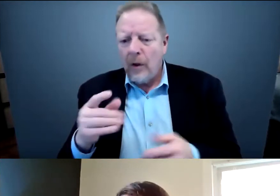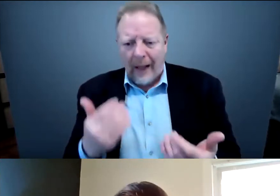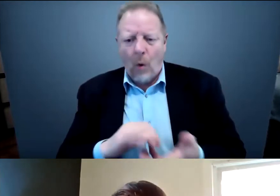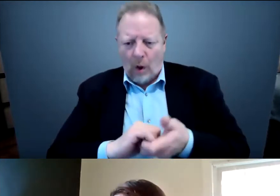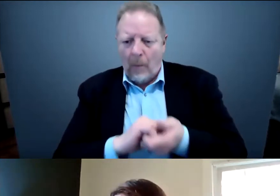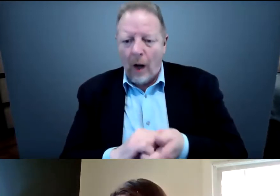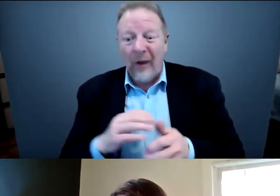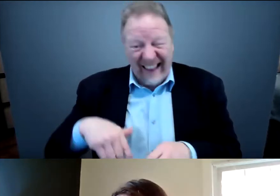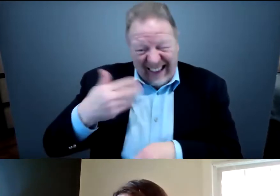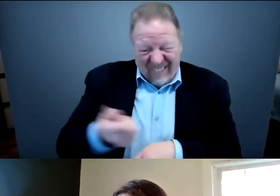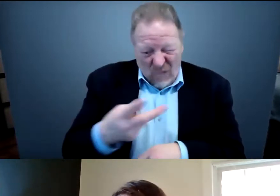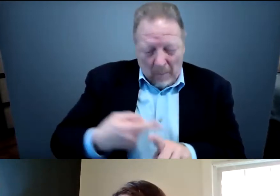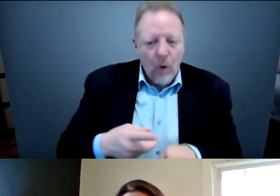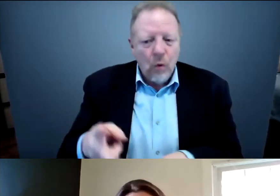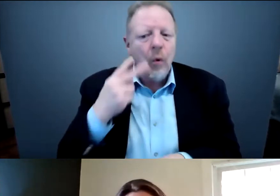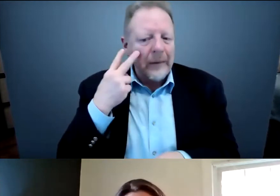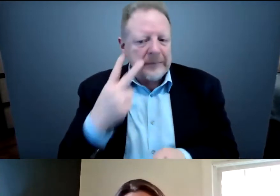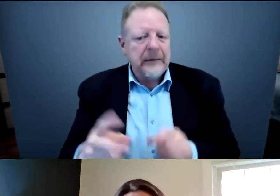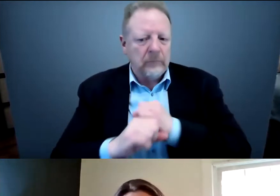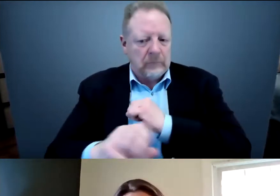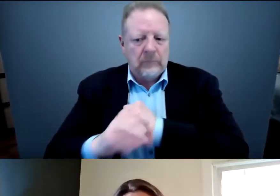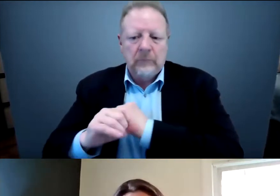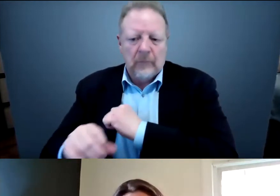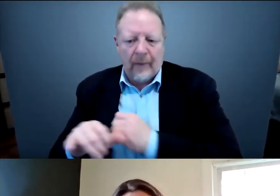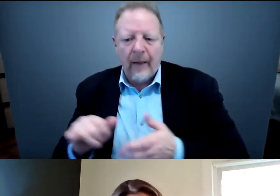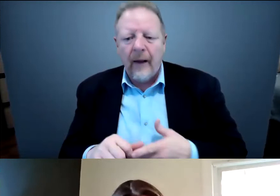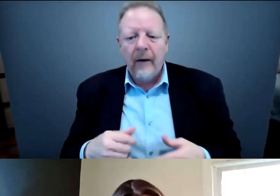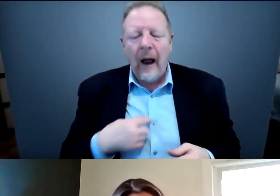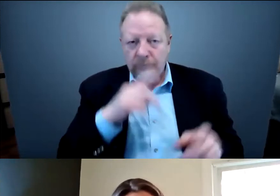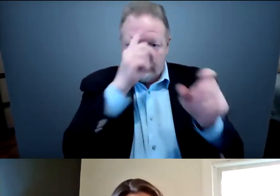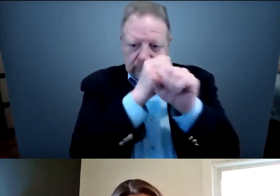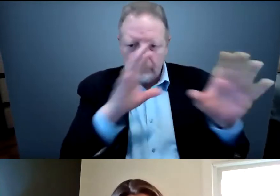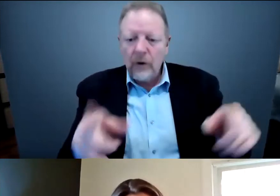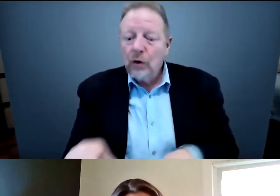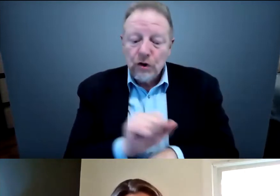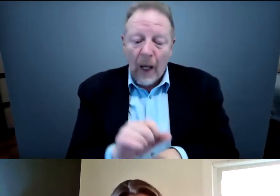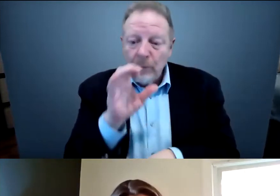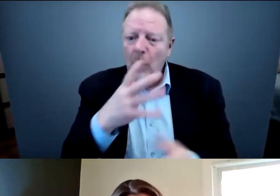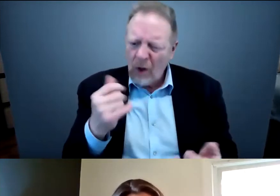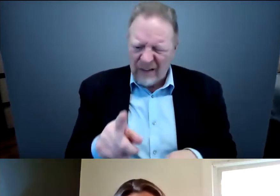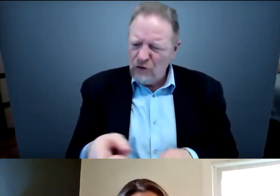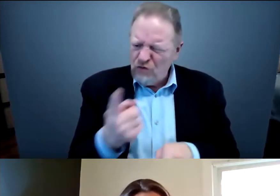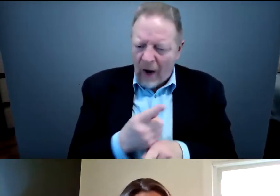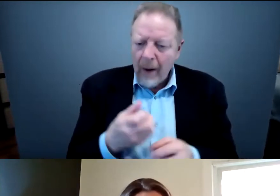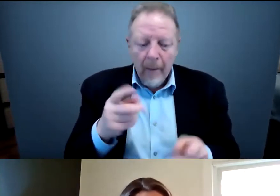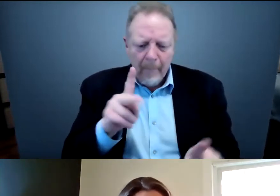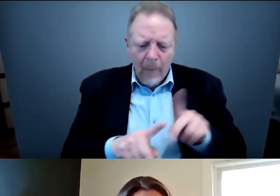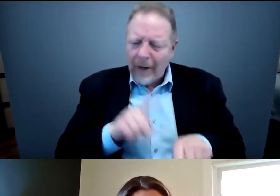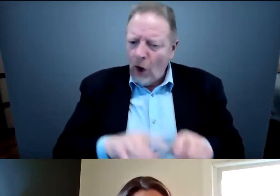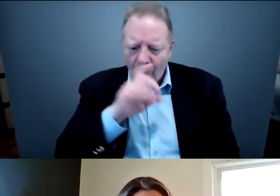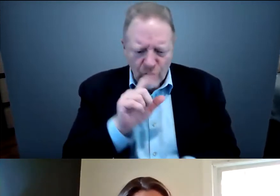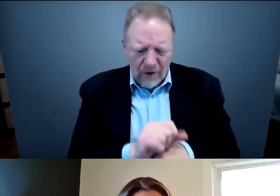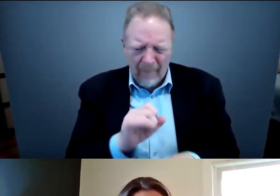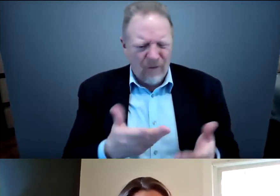the next month or two. So again, I see you can't job search if you don't have connectivity, and you